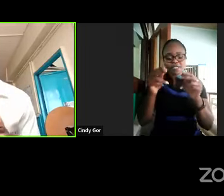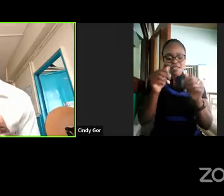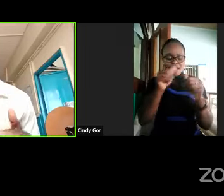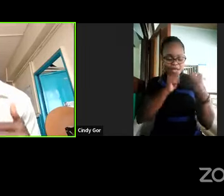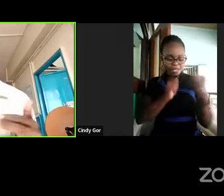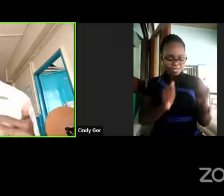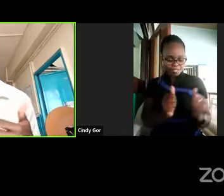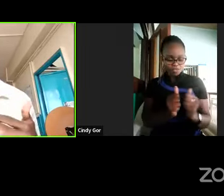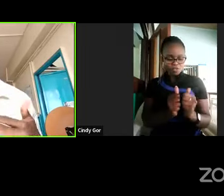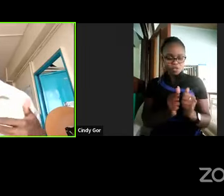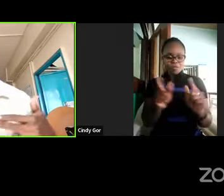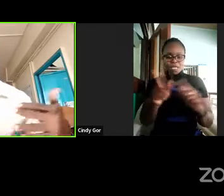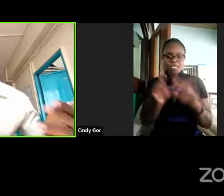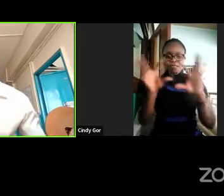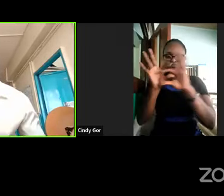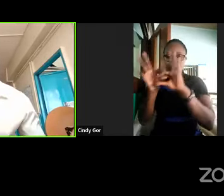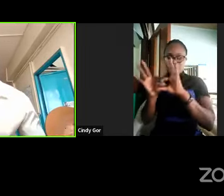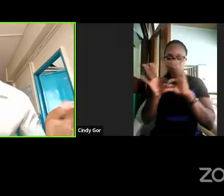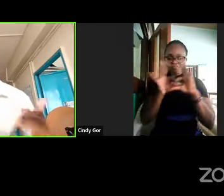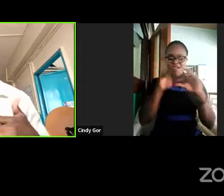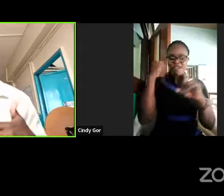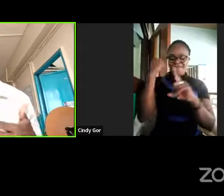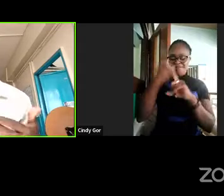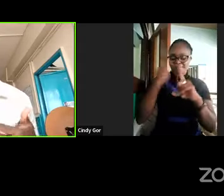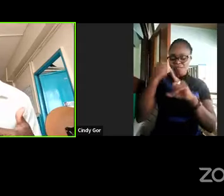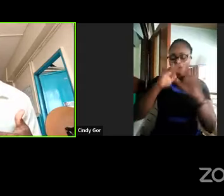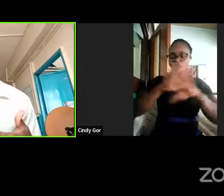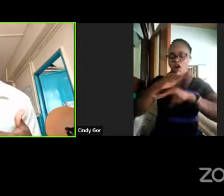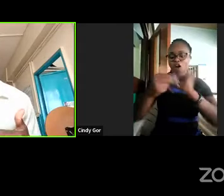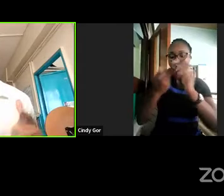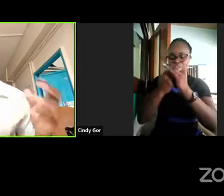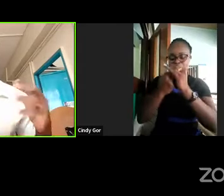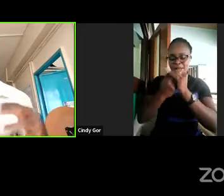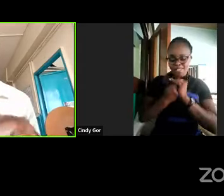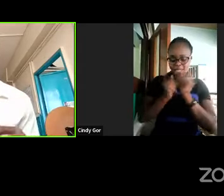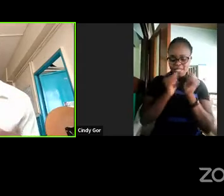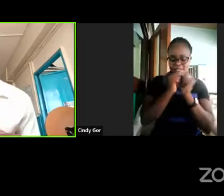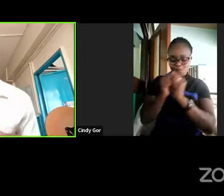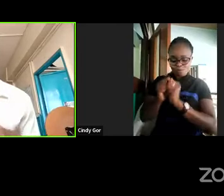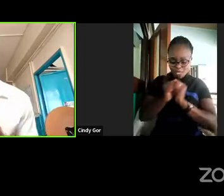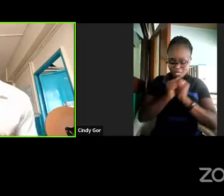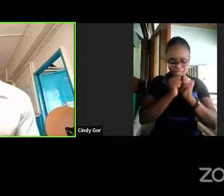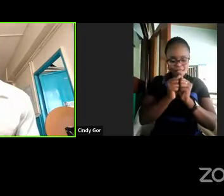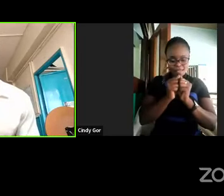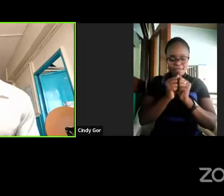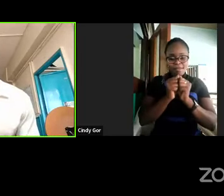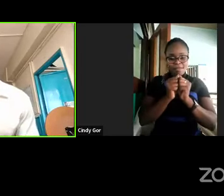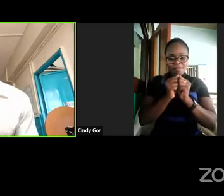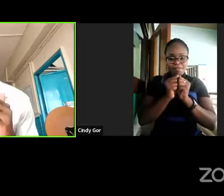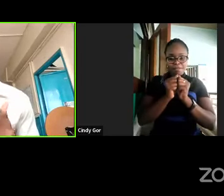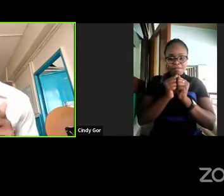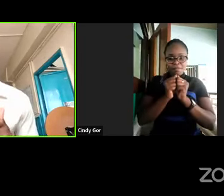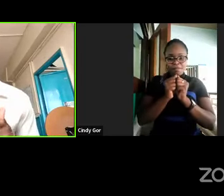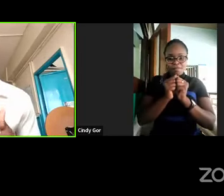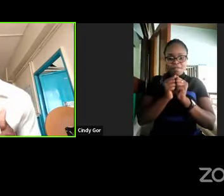together, irrespective of our different objectives, irrespective of our different visions. But if we come together, we shall be able to ensure that each and every person